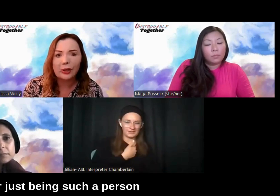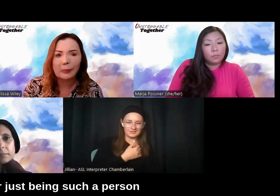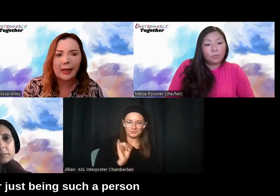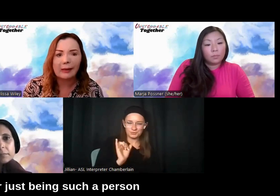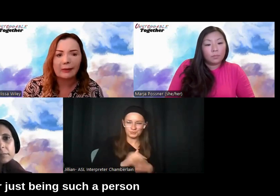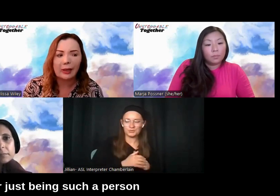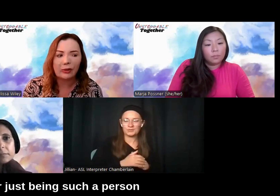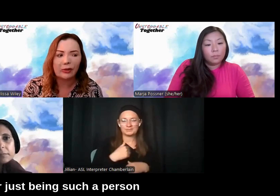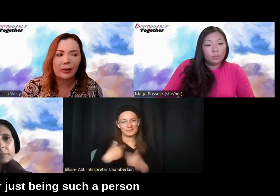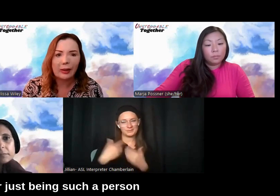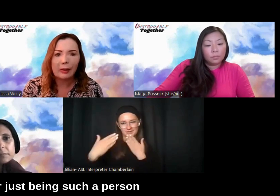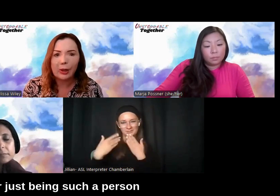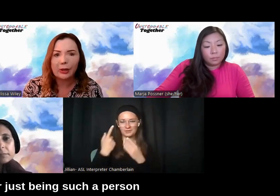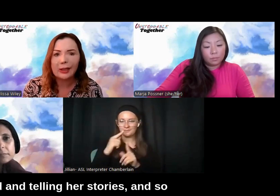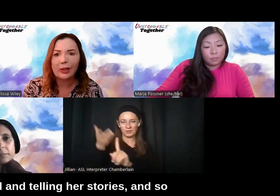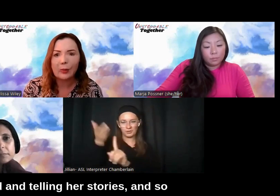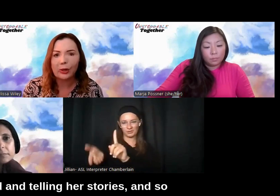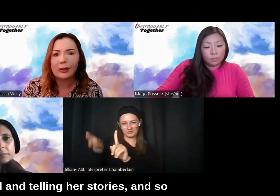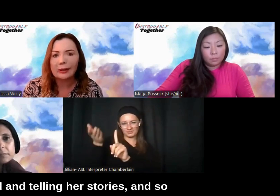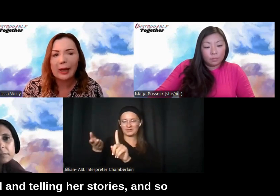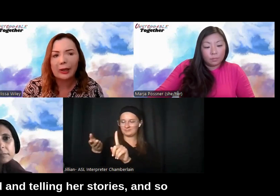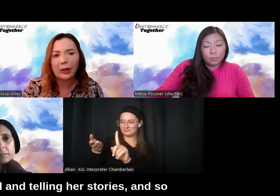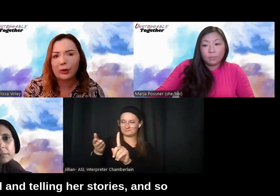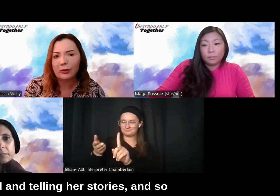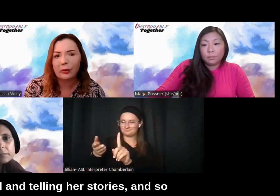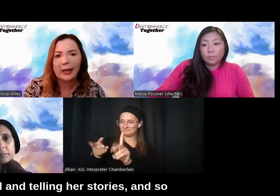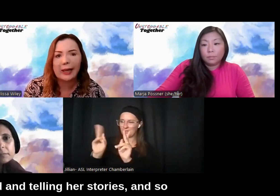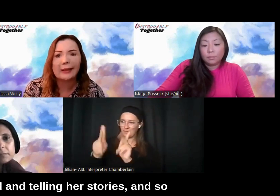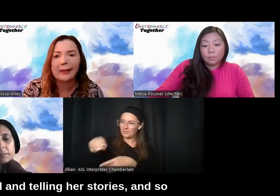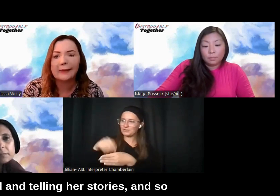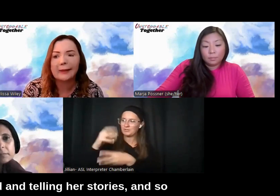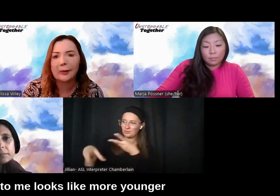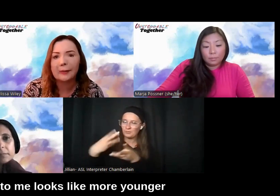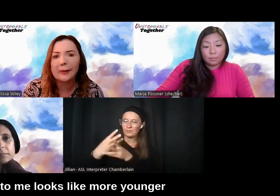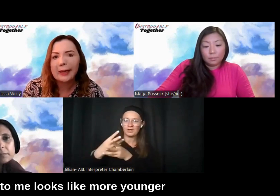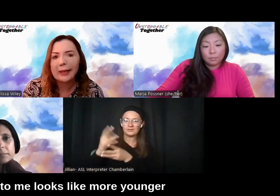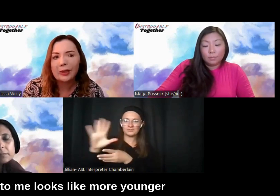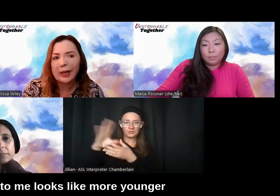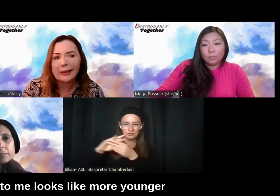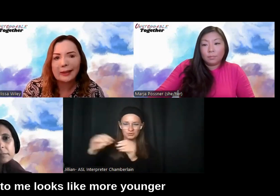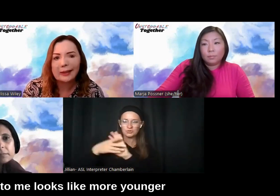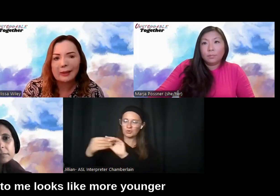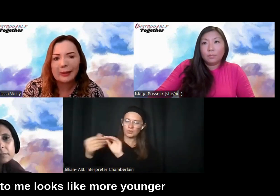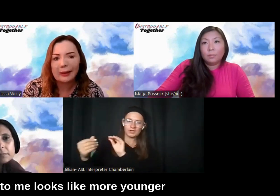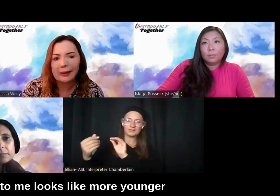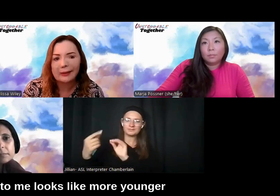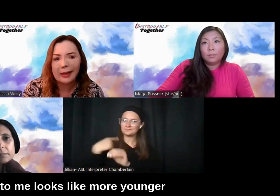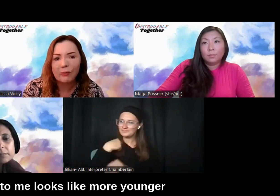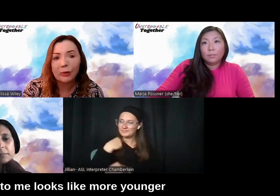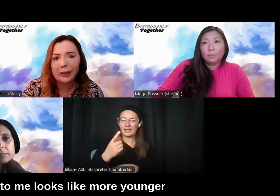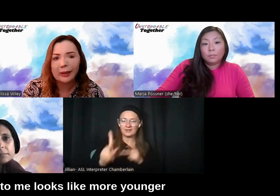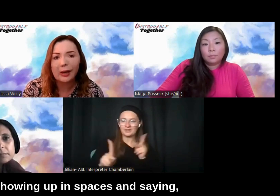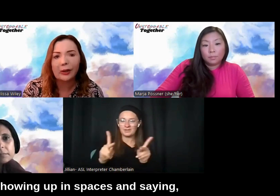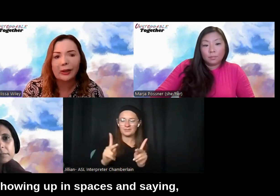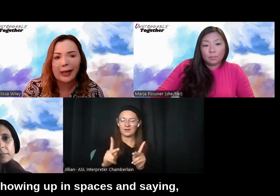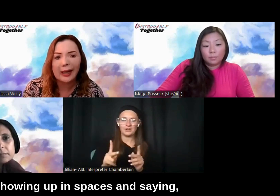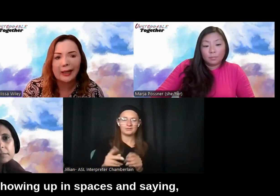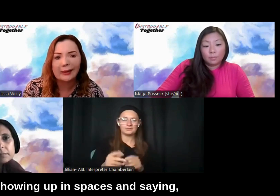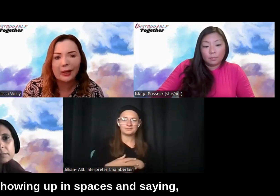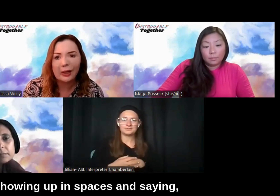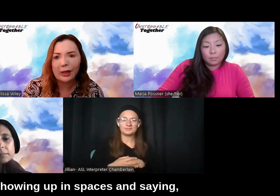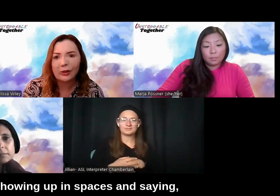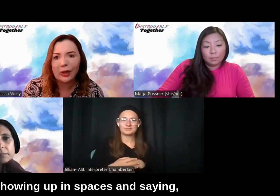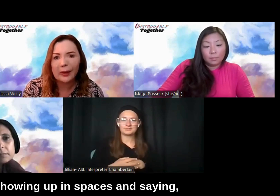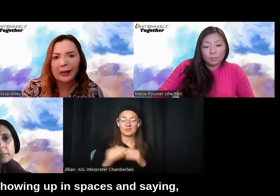for just being such a person in the world and telling her stories. And so justice to me looks like more younger